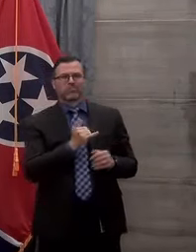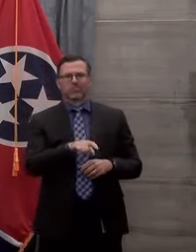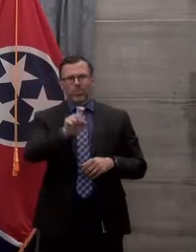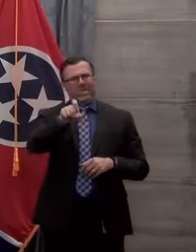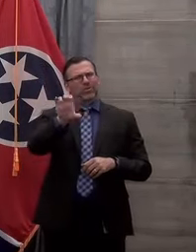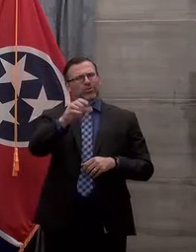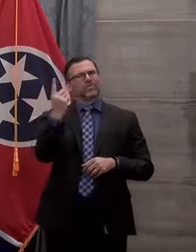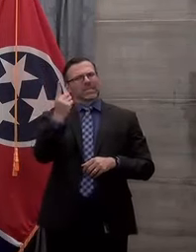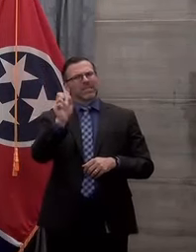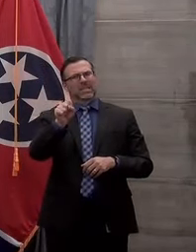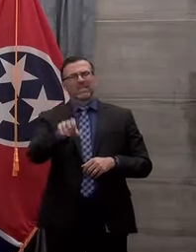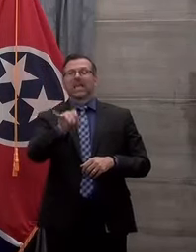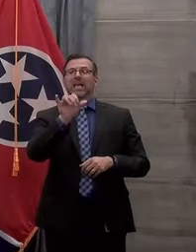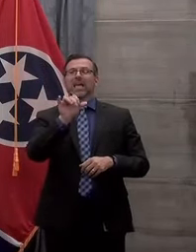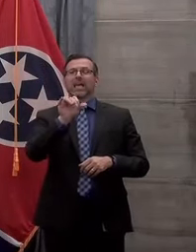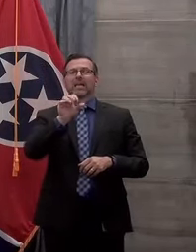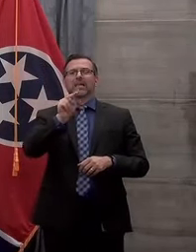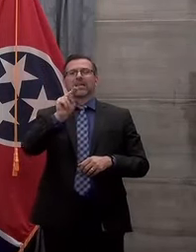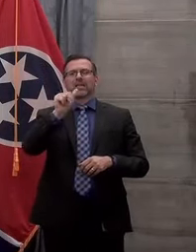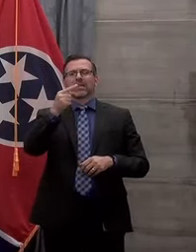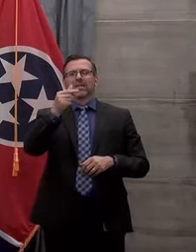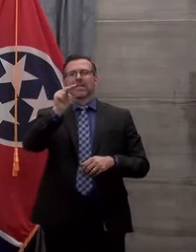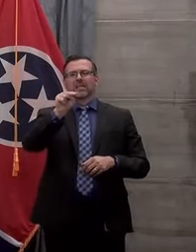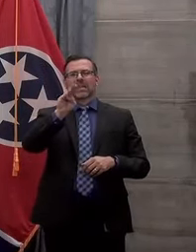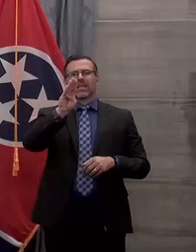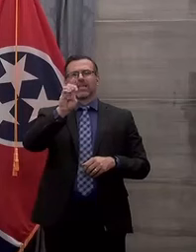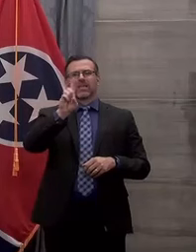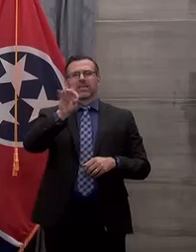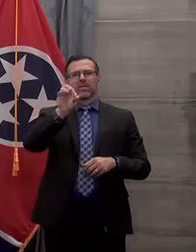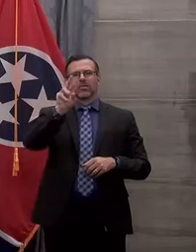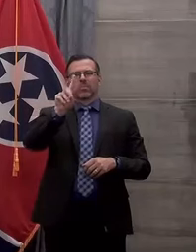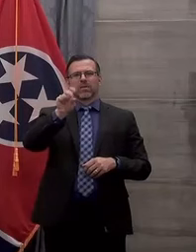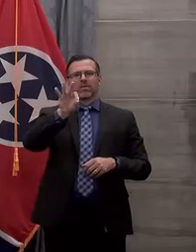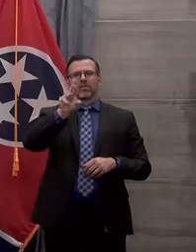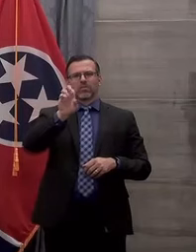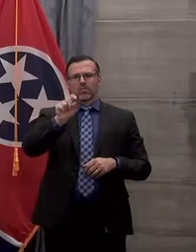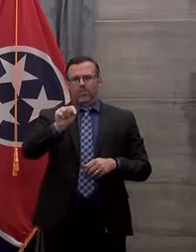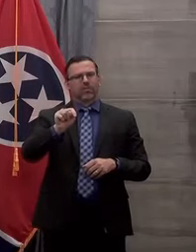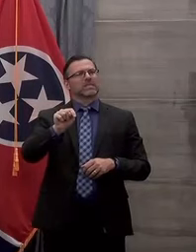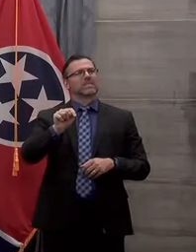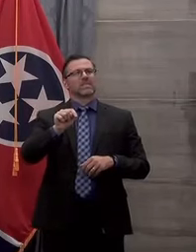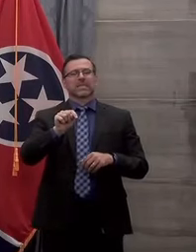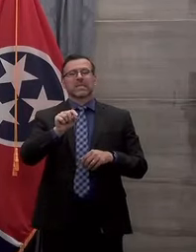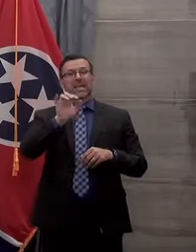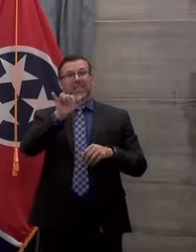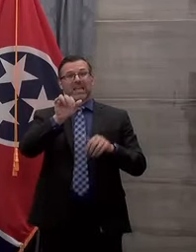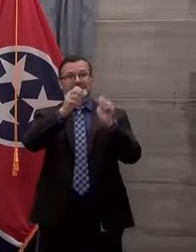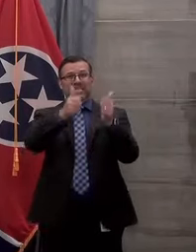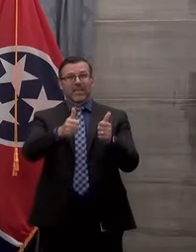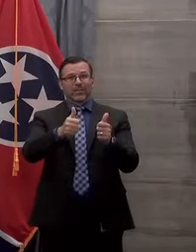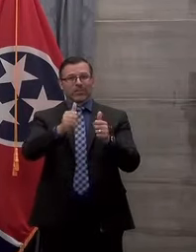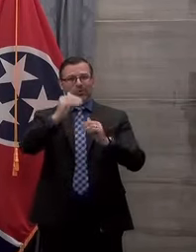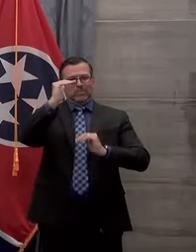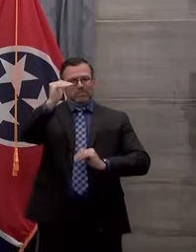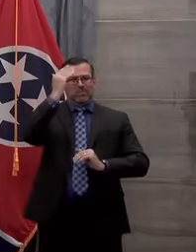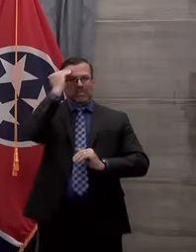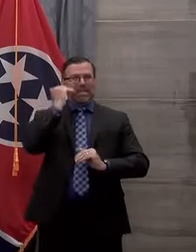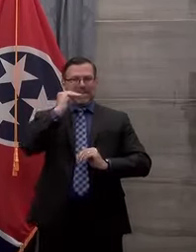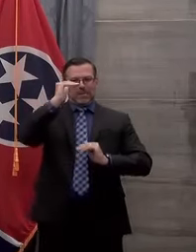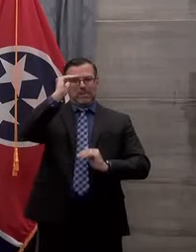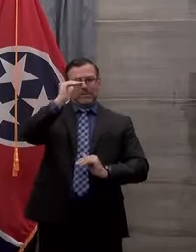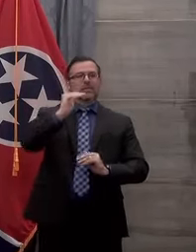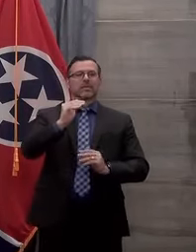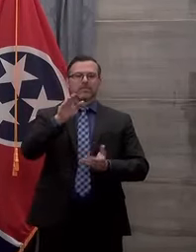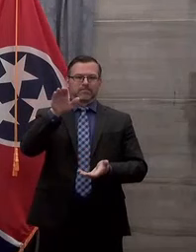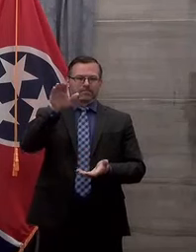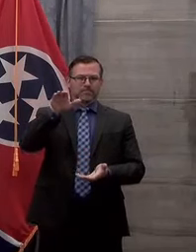done there. It's a part of the need for greater dialogue. There are no easy answers. There's no quick solutions. I've said